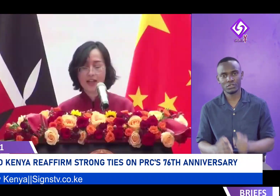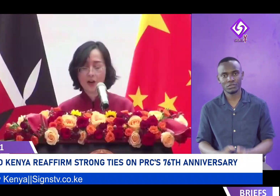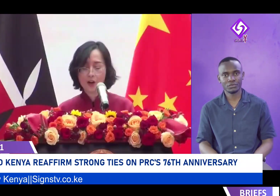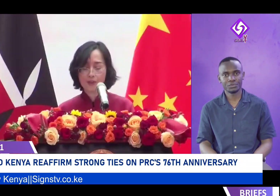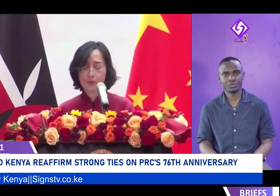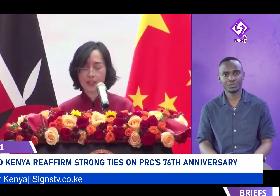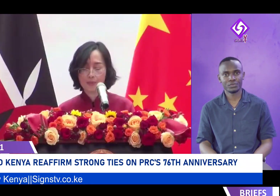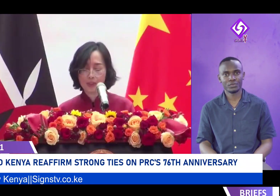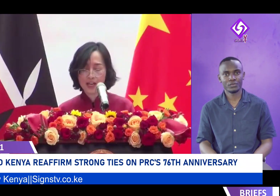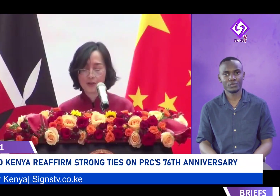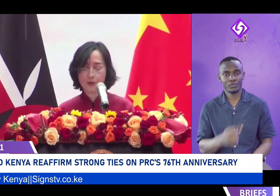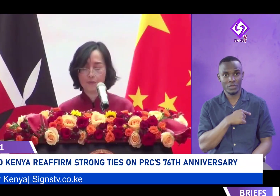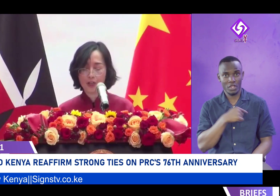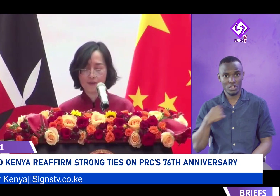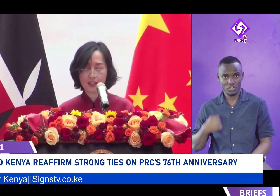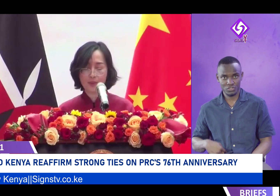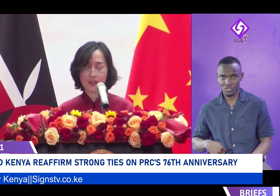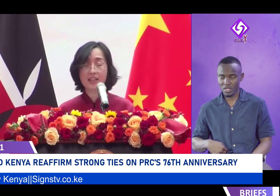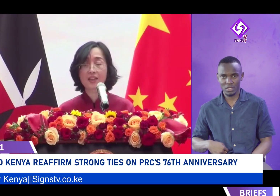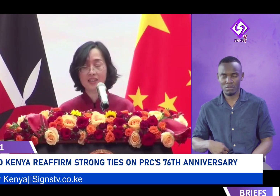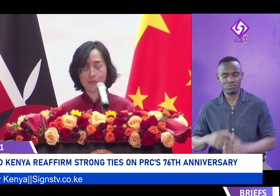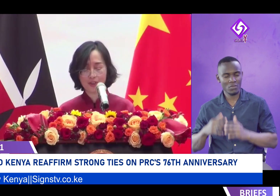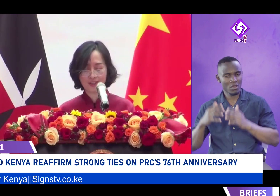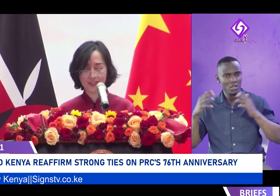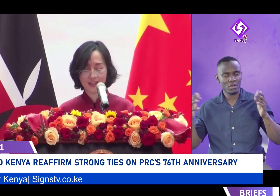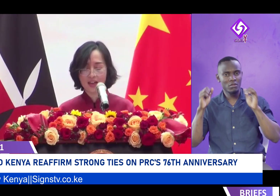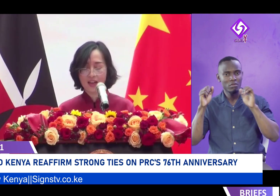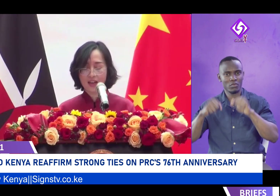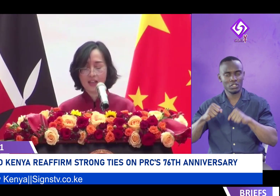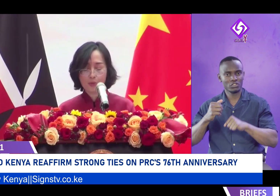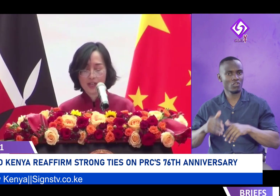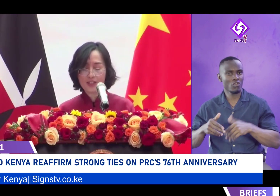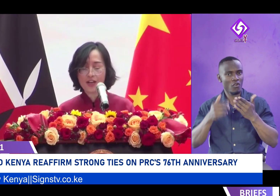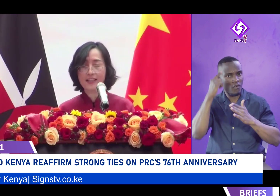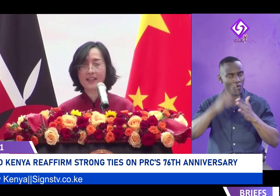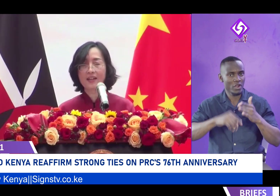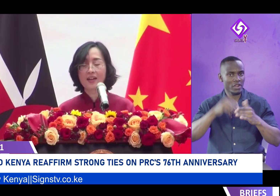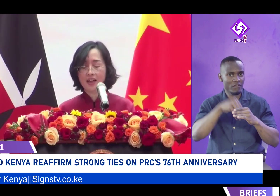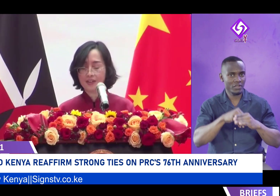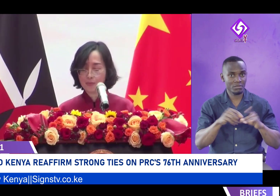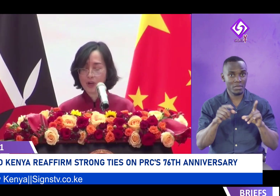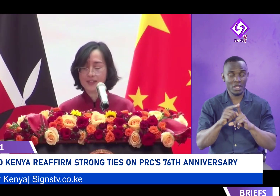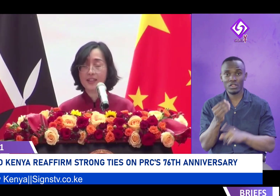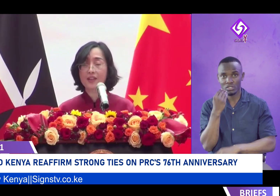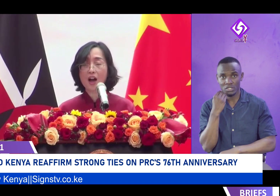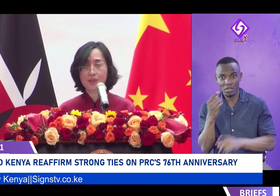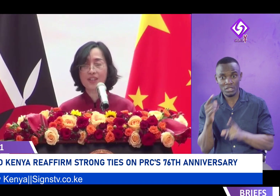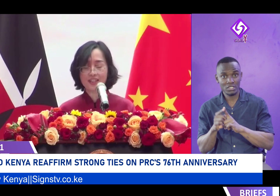China offers great potential for investment and consumption. Embracing China is embracing